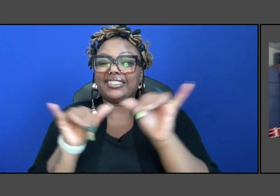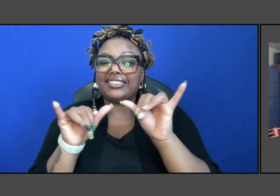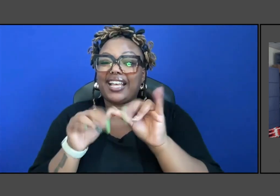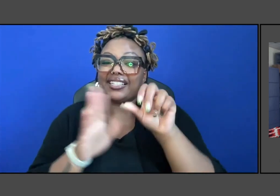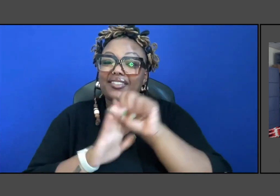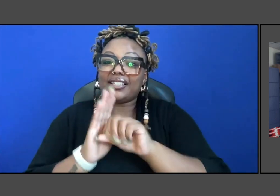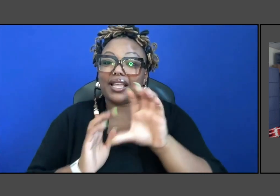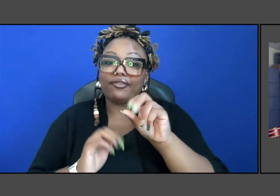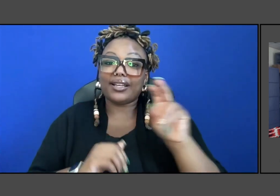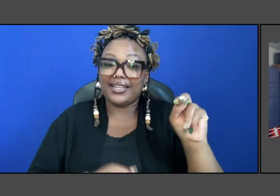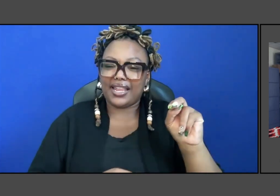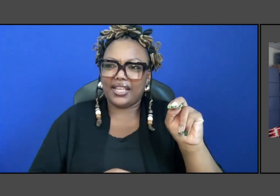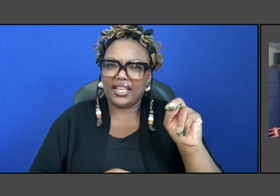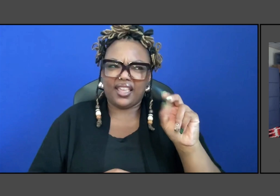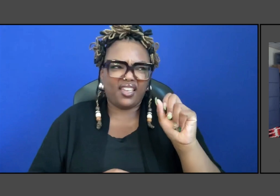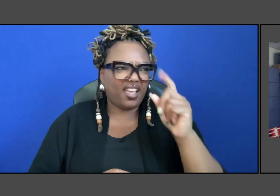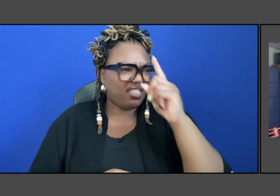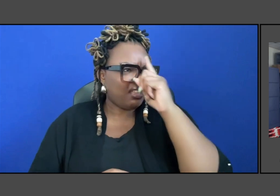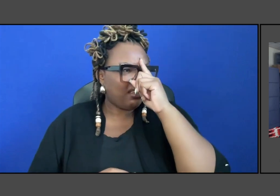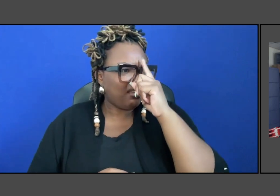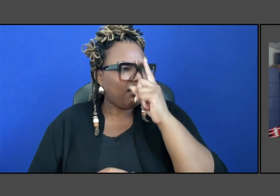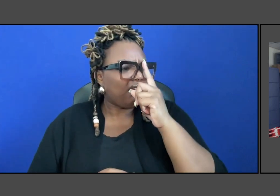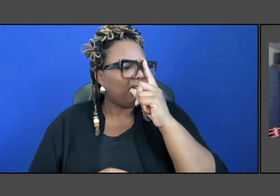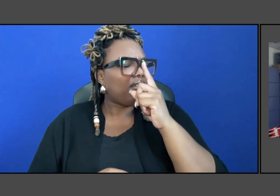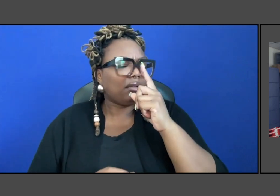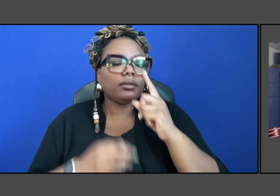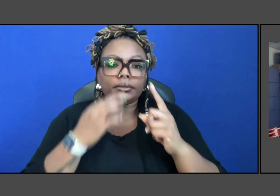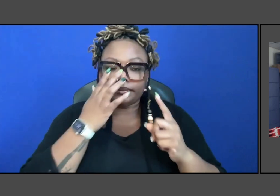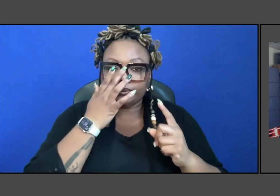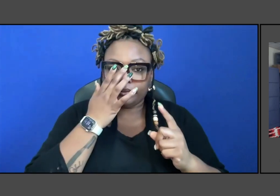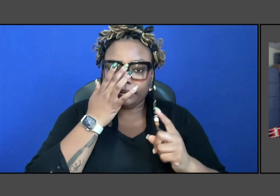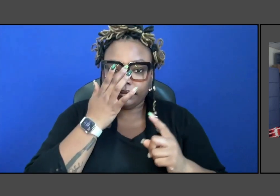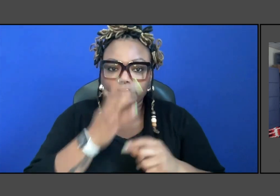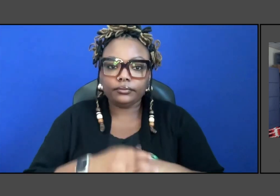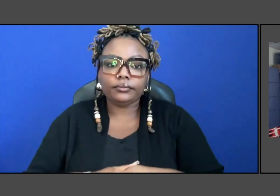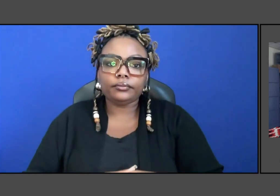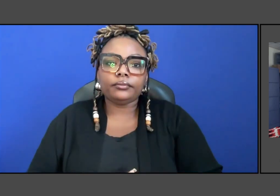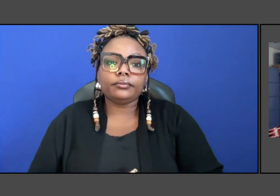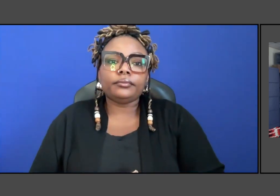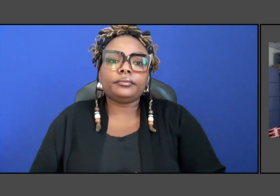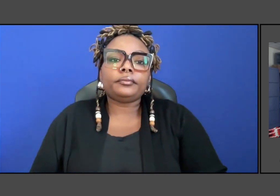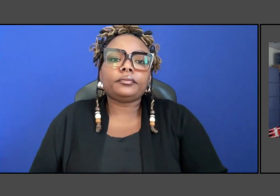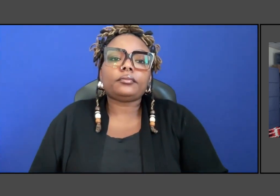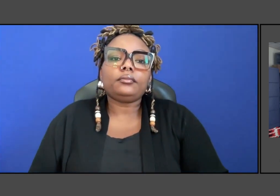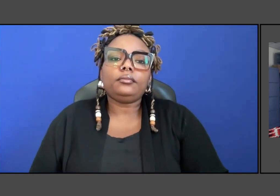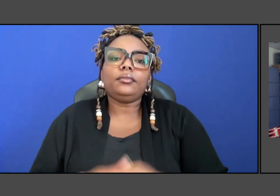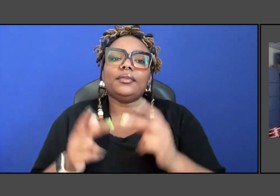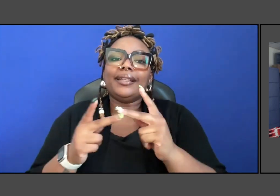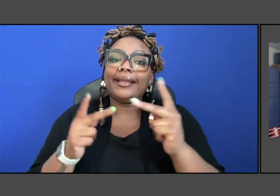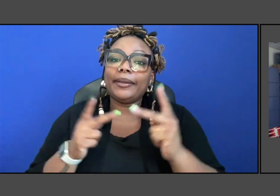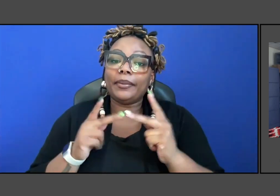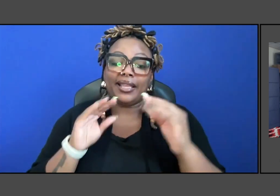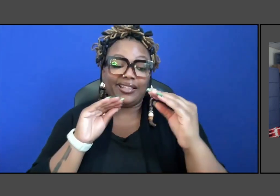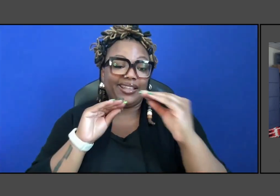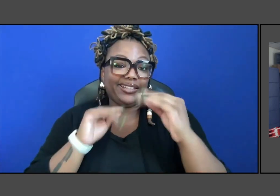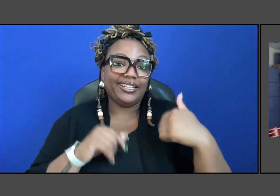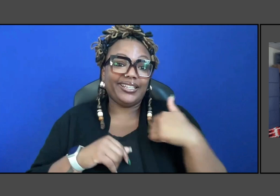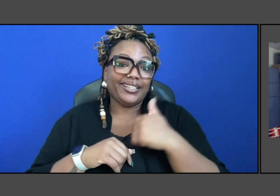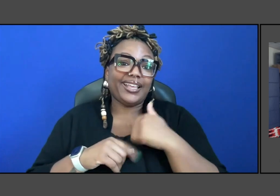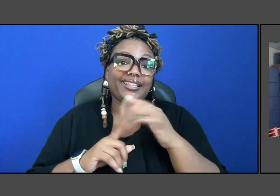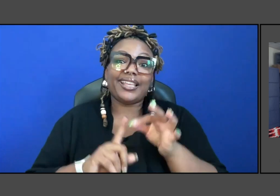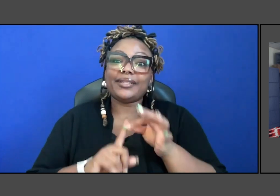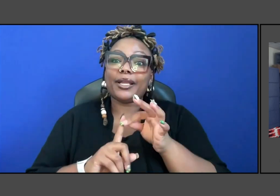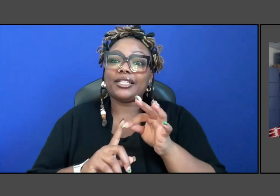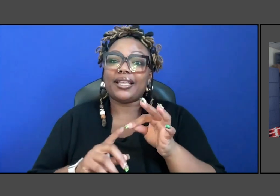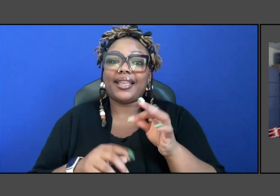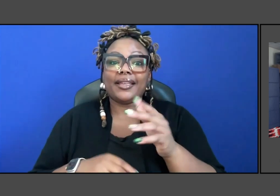correct in that. And it is a place that teaches us, especially in the desert,